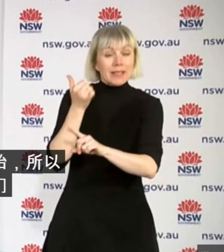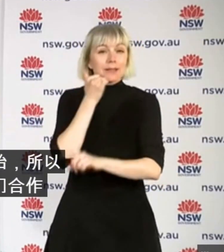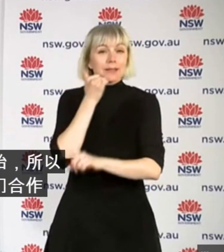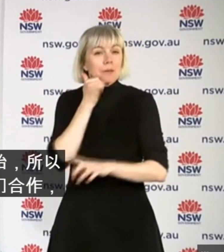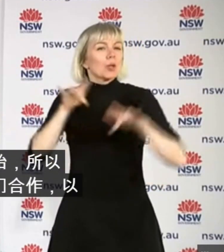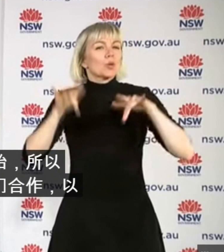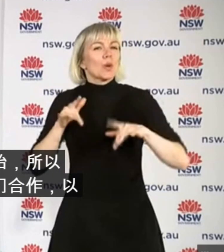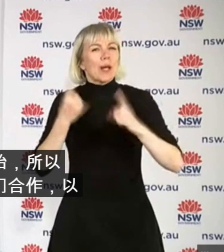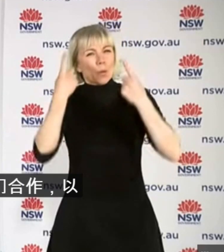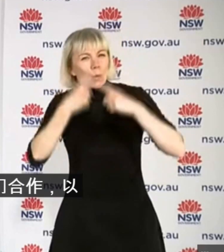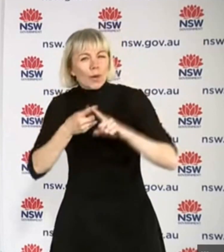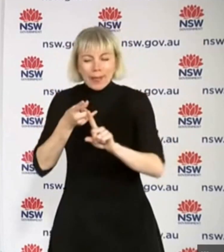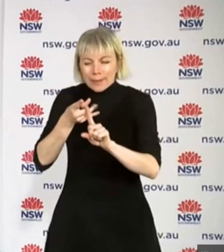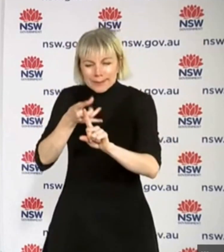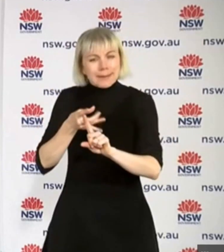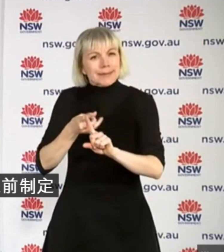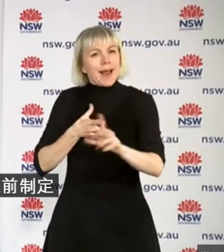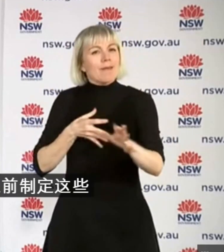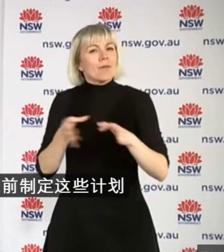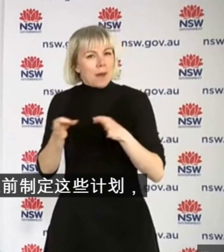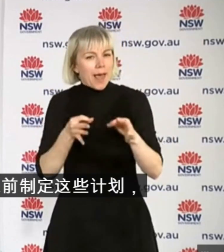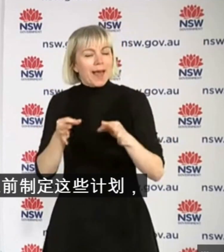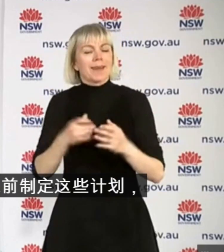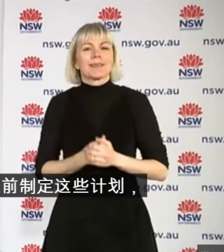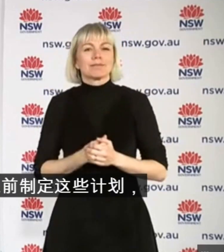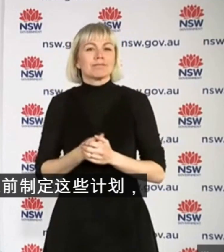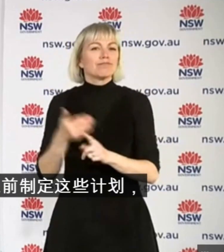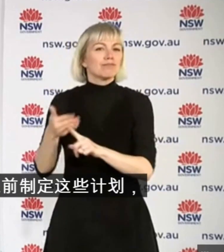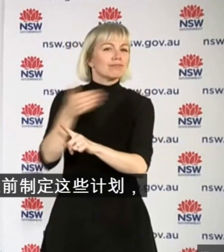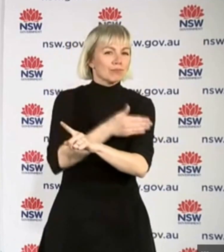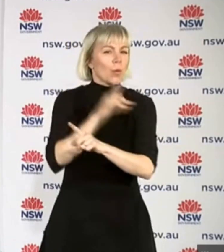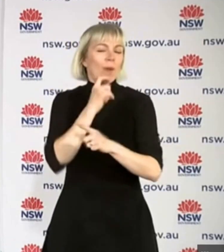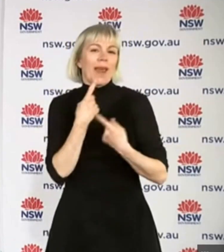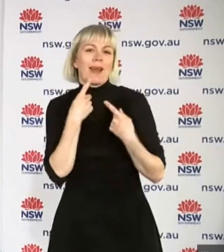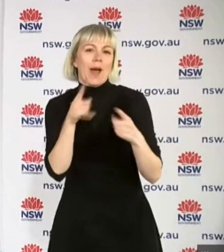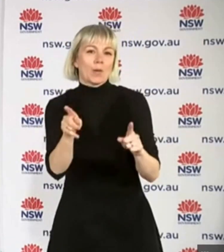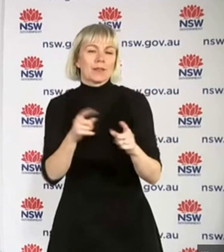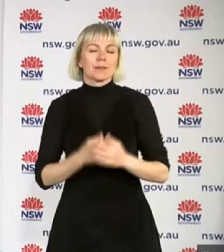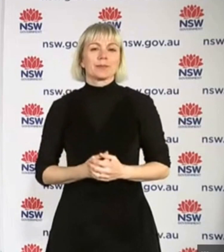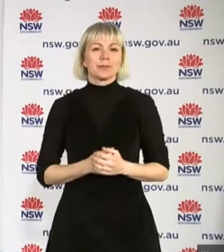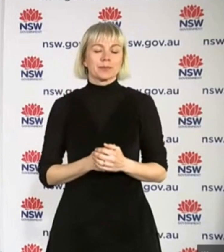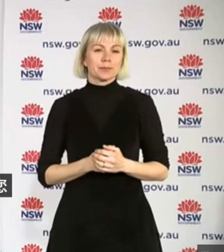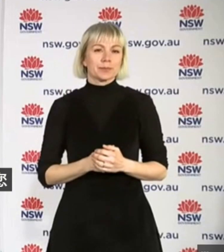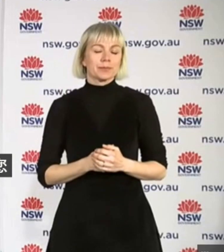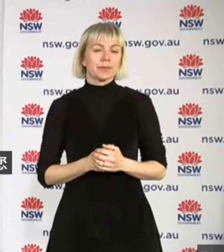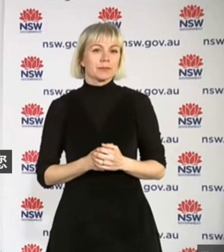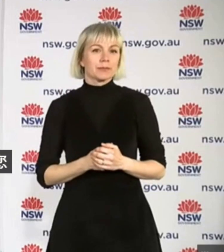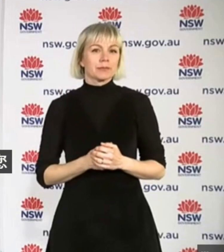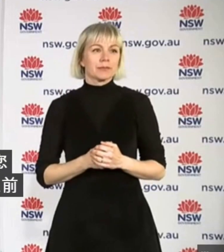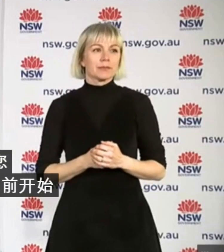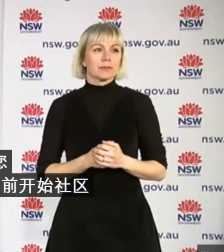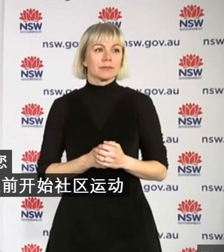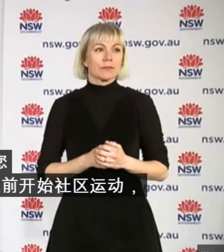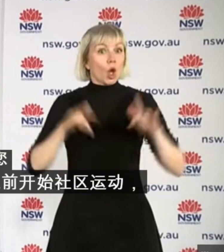with the sector to make sure that we have those plans in place ahead of that 80%. But we wanted to make clear that you can't start